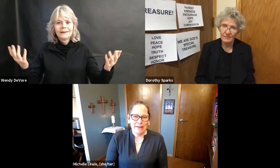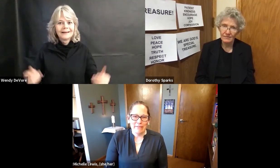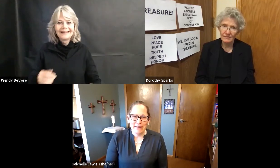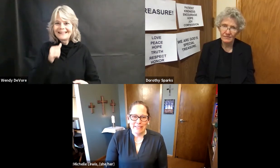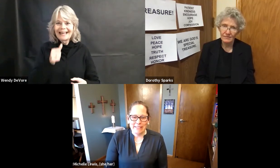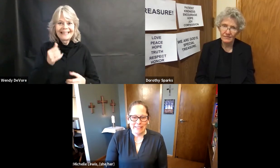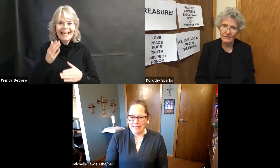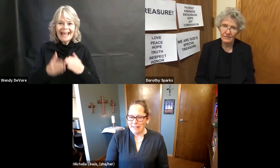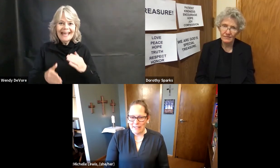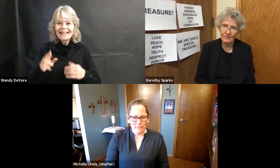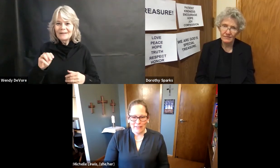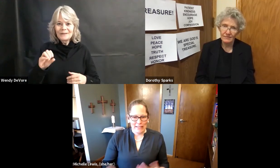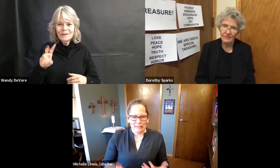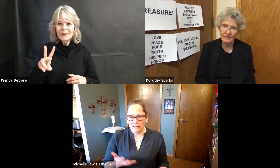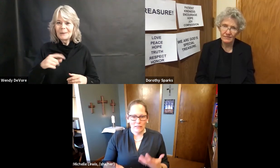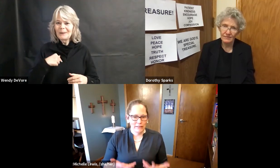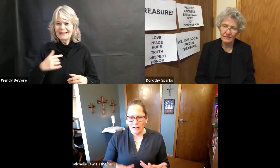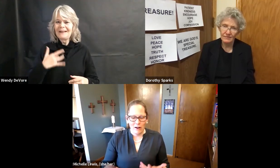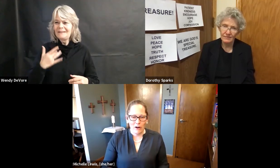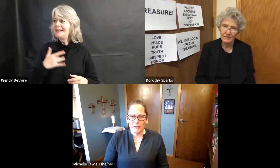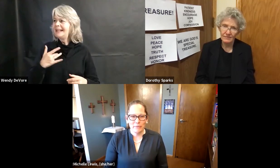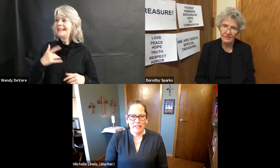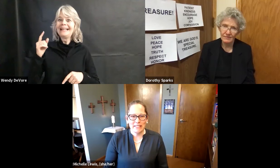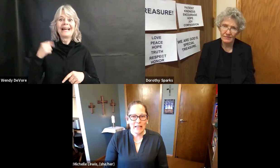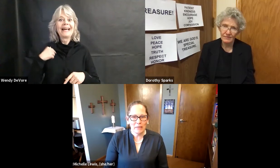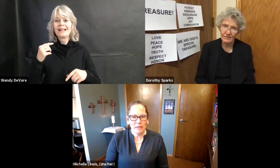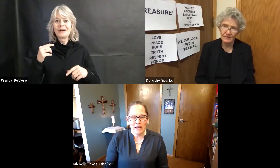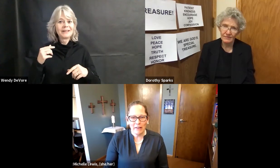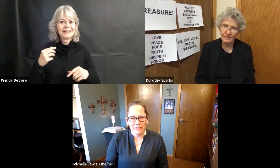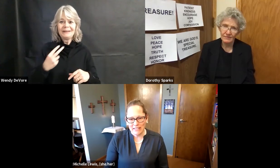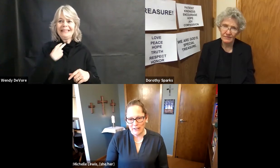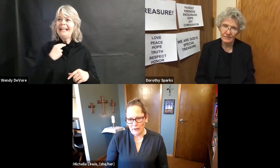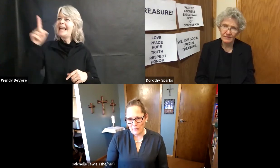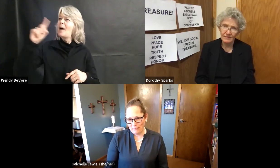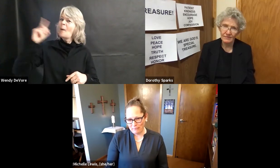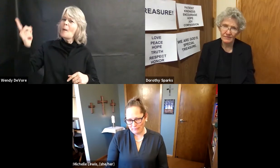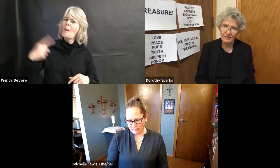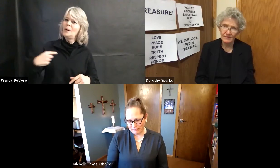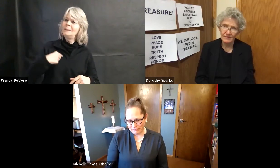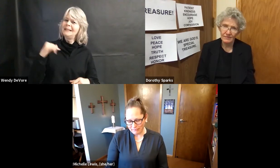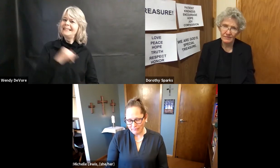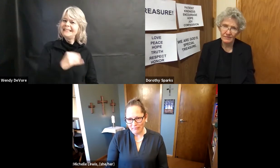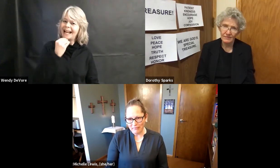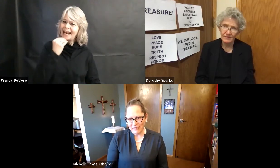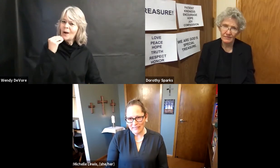November, we're starting to feel like, oh no, someone is telling me I have to stay home.